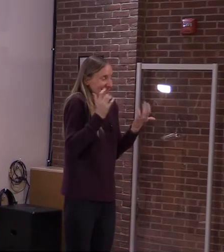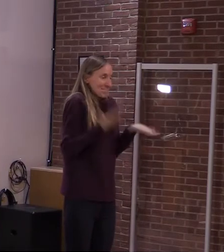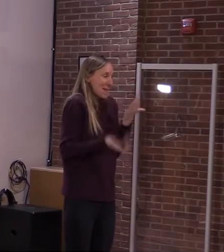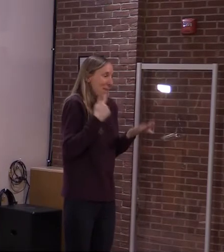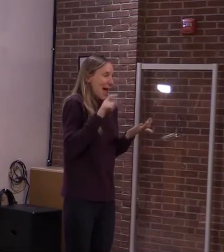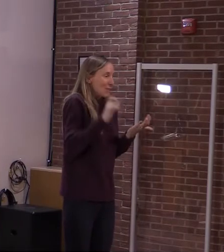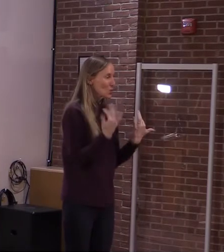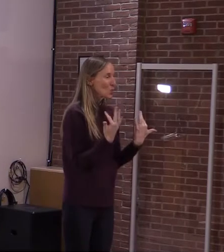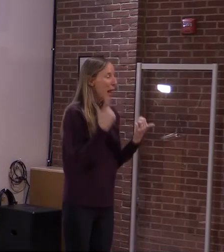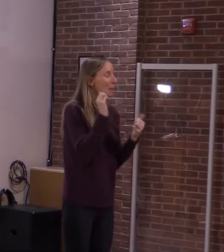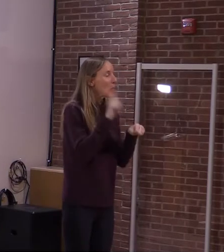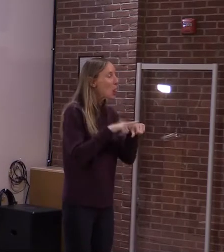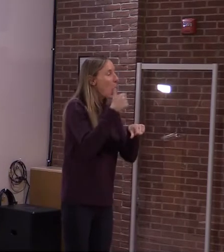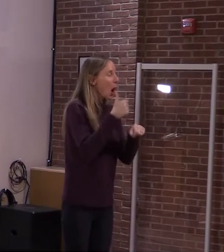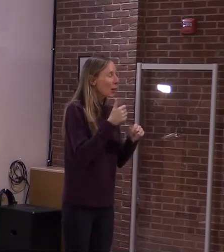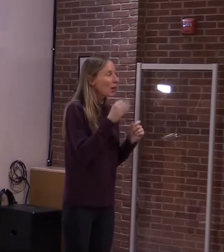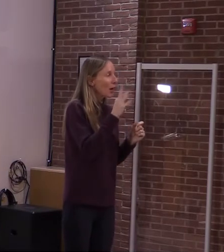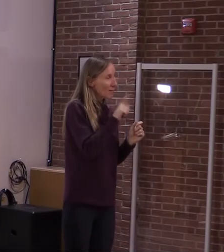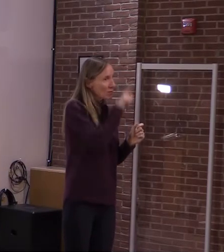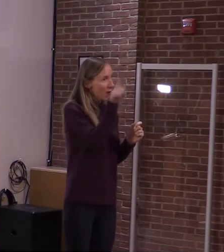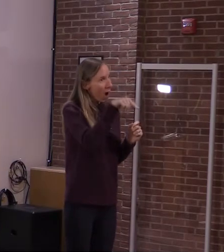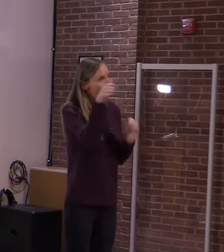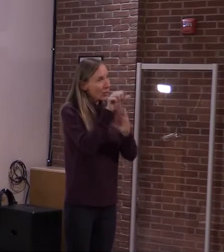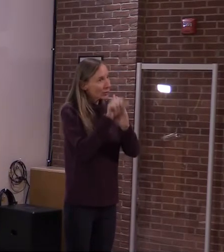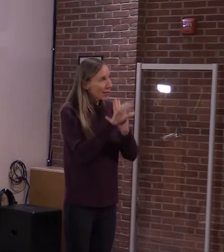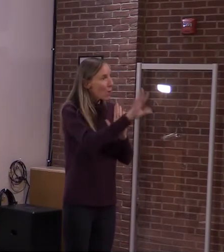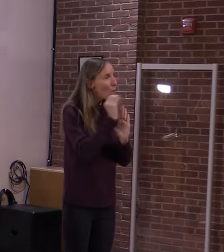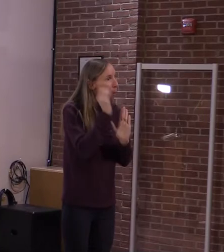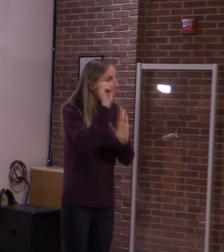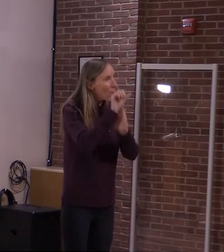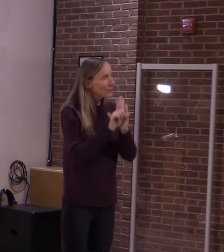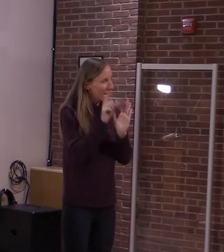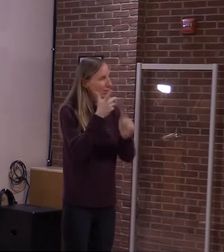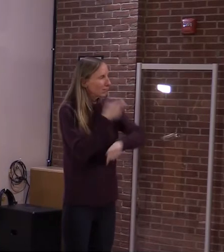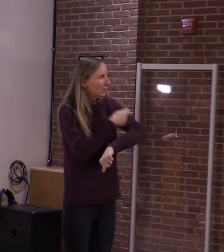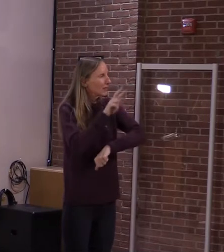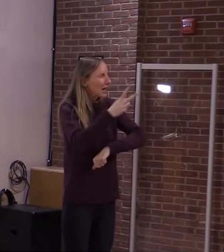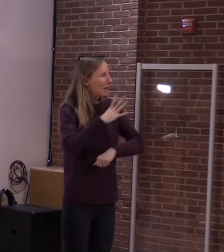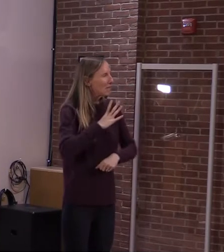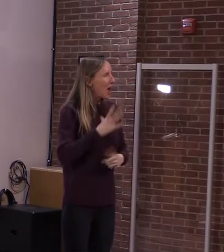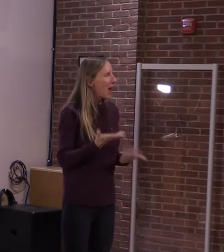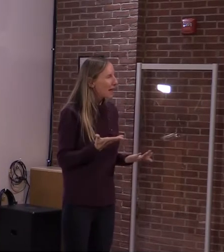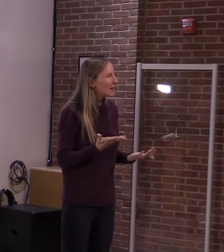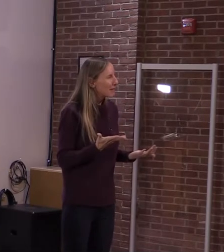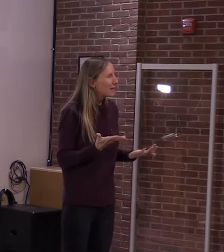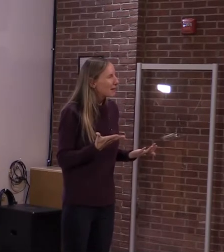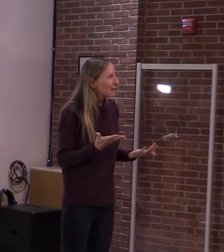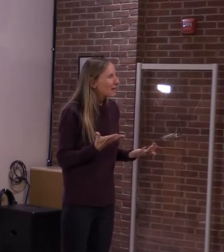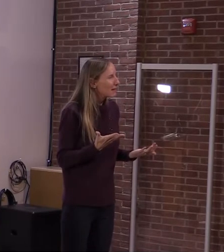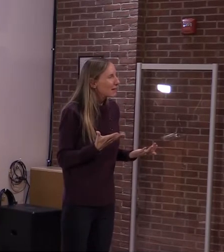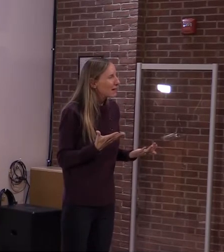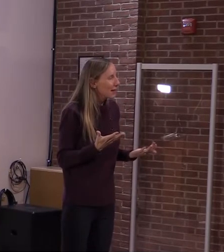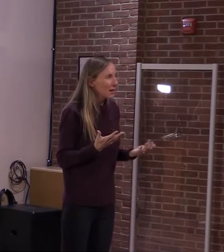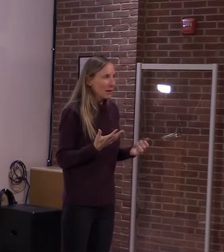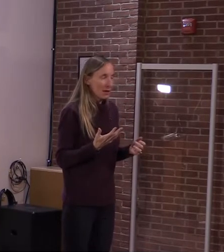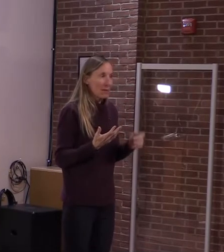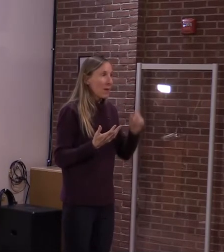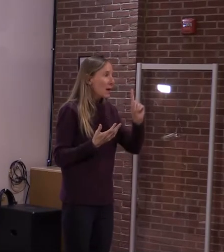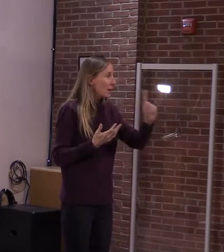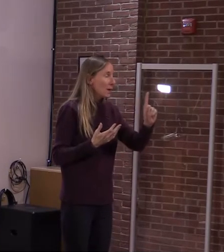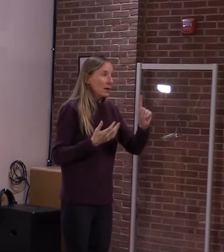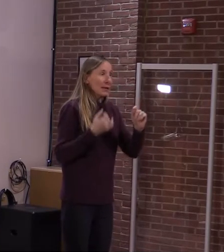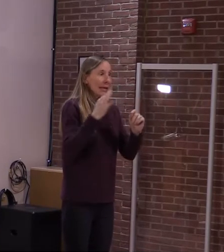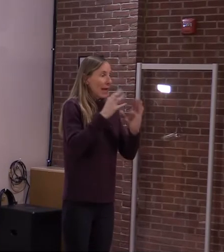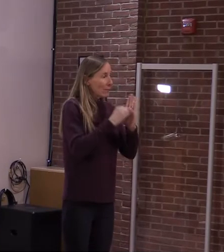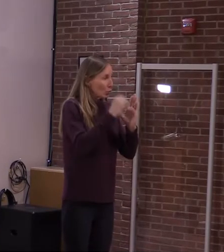have the supply that we'd like to have. So we're working on that, and but it shouldn't preclude anyone from at least